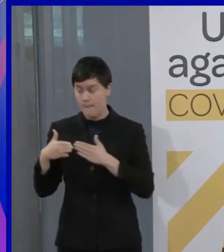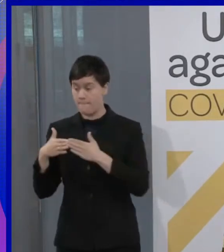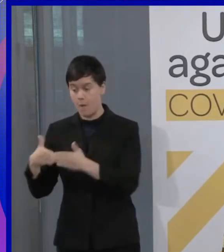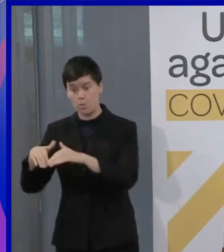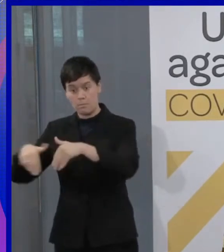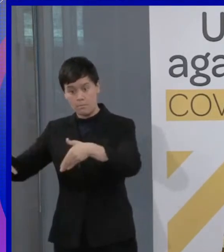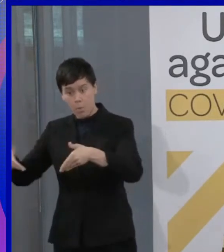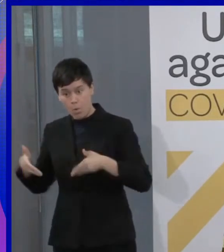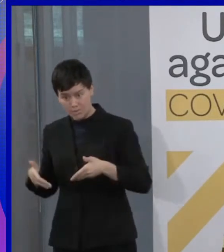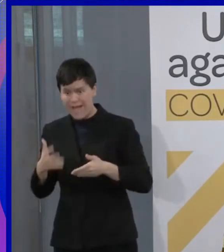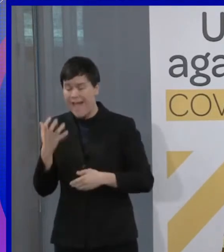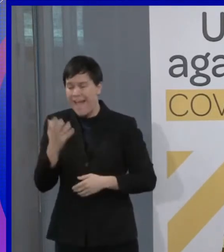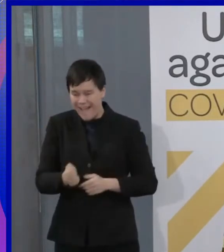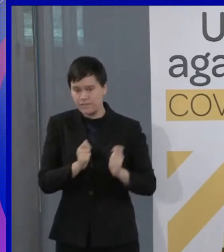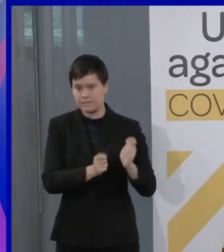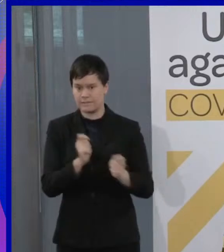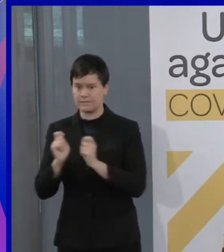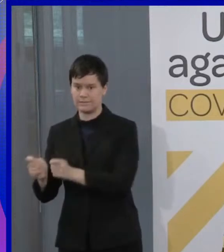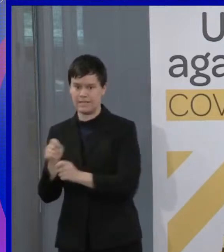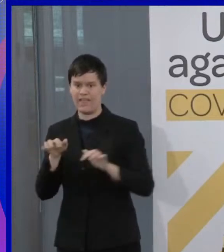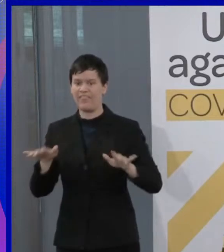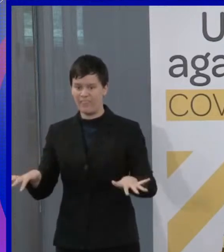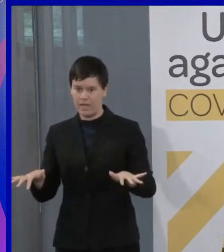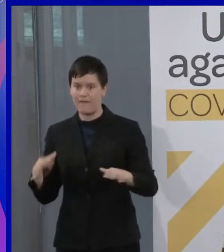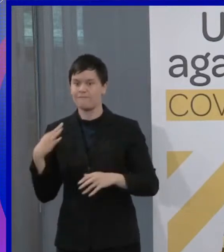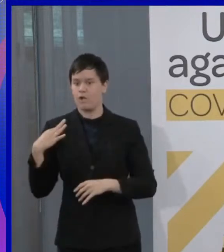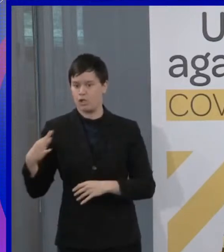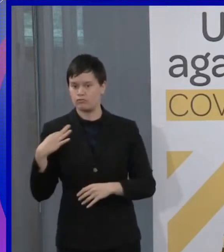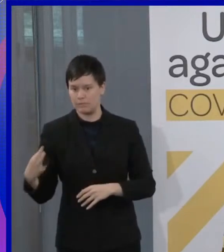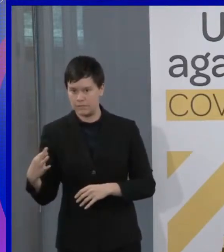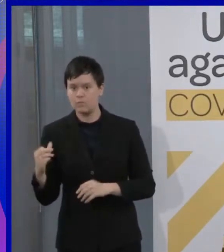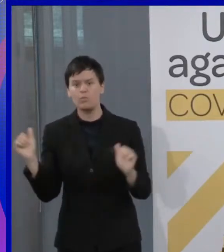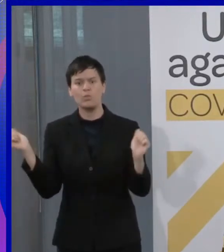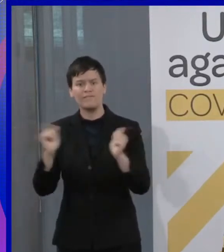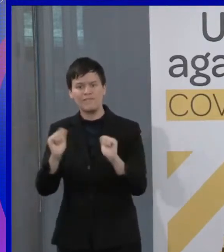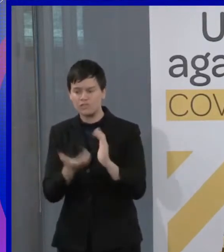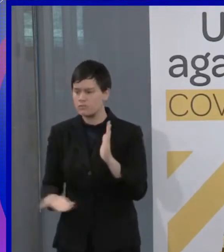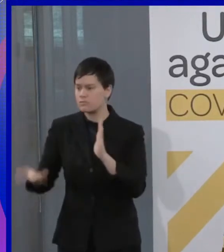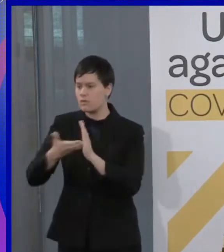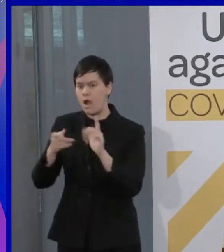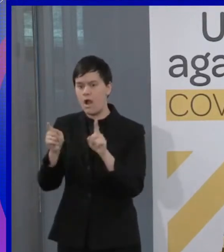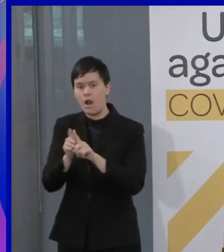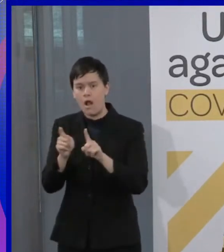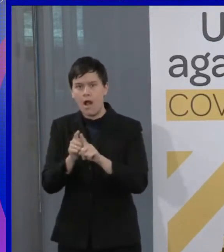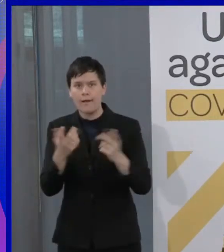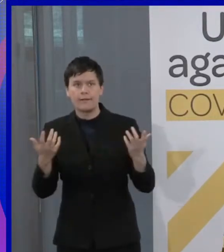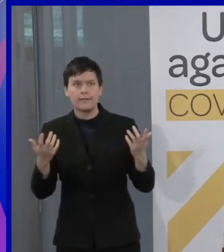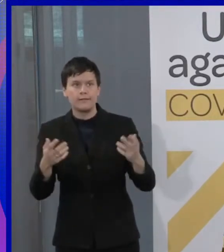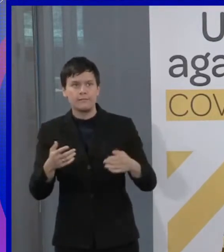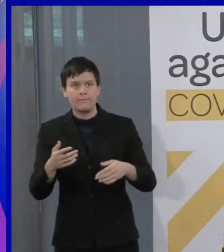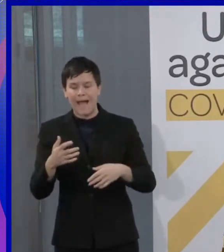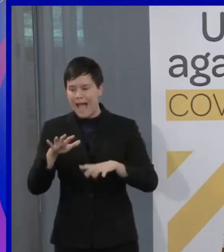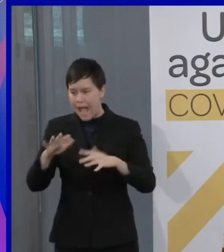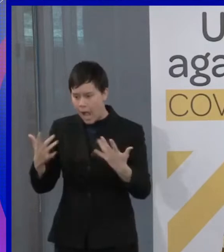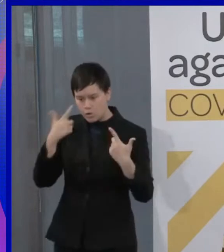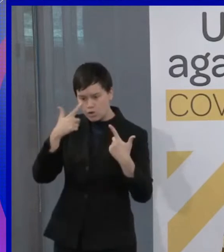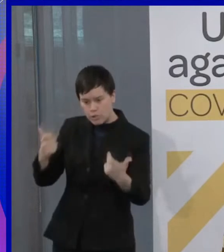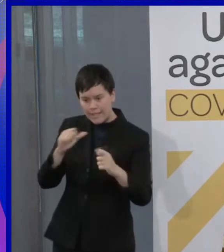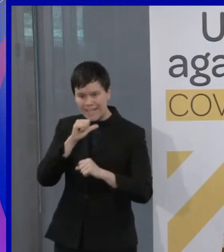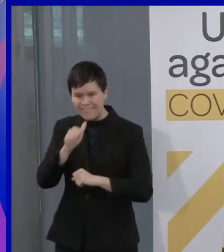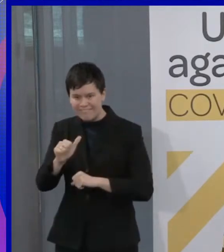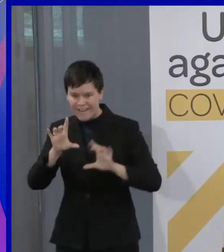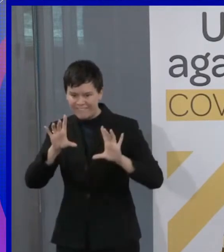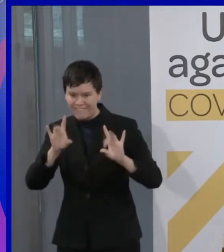of workforce, which was being scaled up as part of belt and braces. We have added in audits of infection prevention and control. We have added in